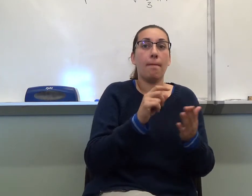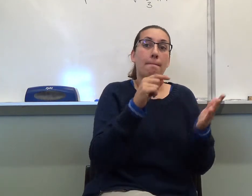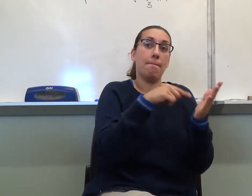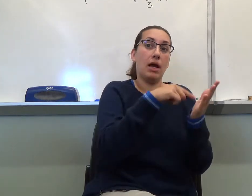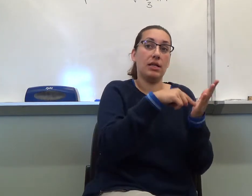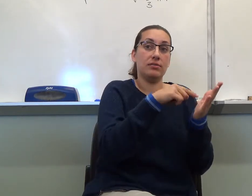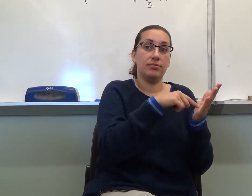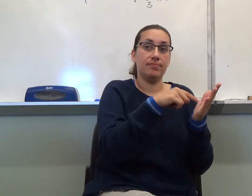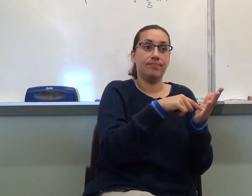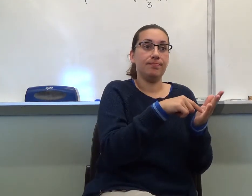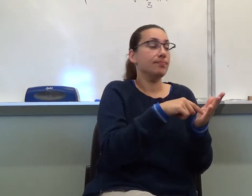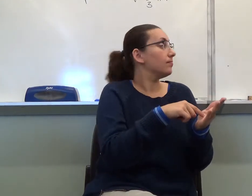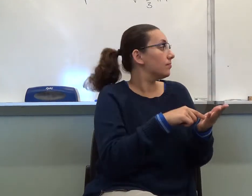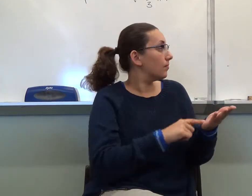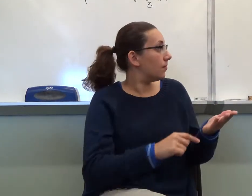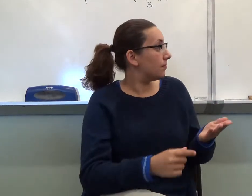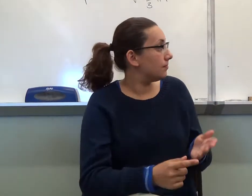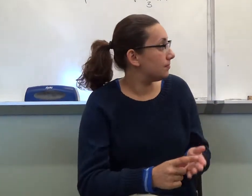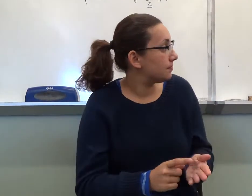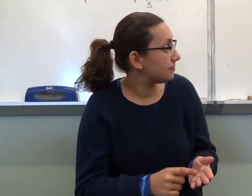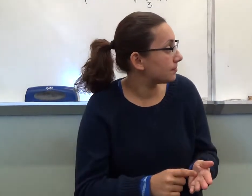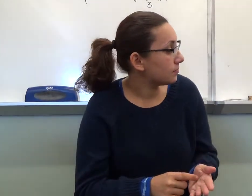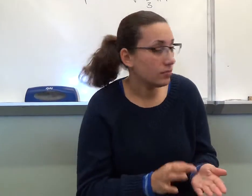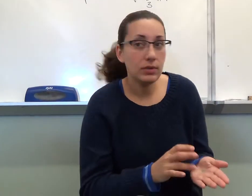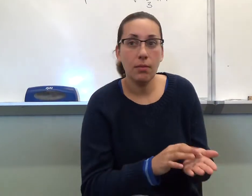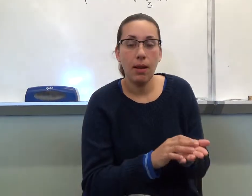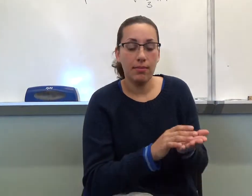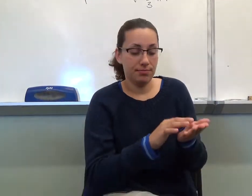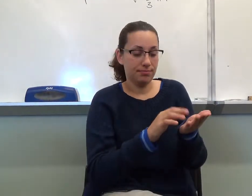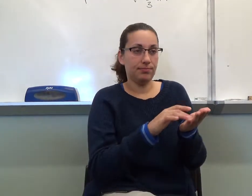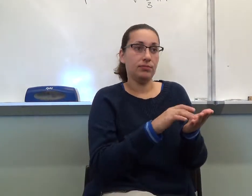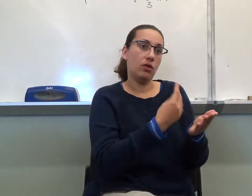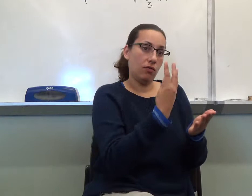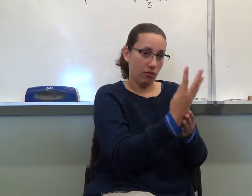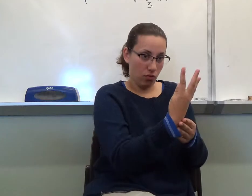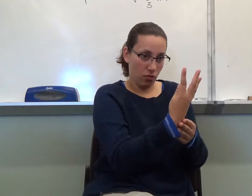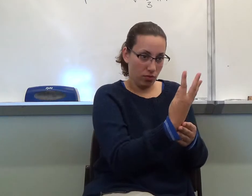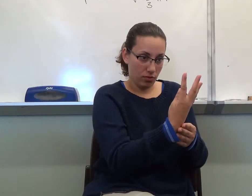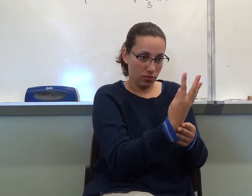this would be 4, of course, times